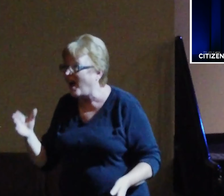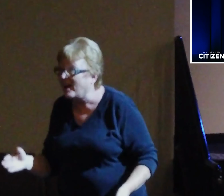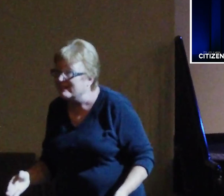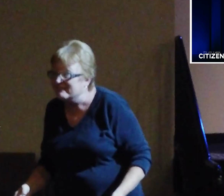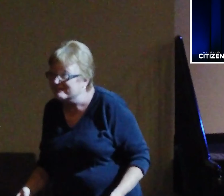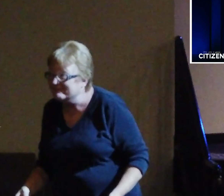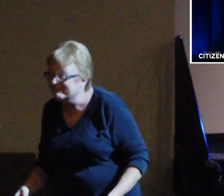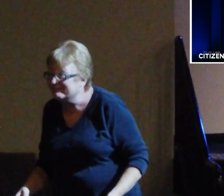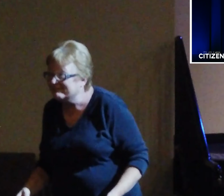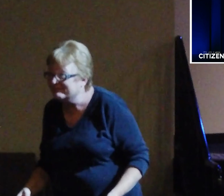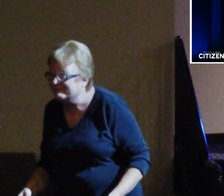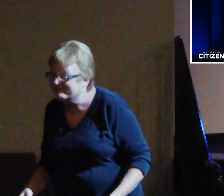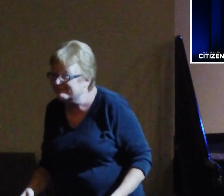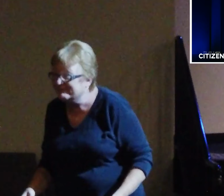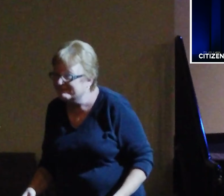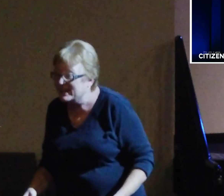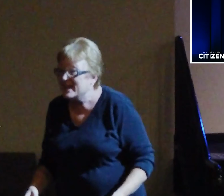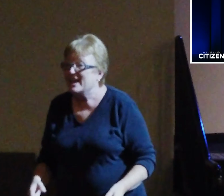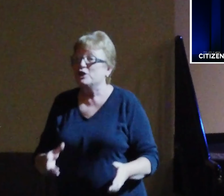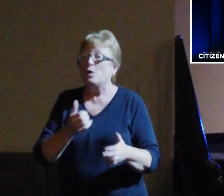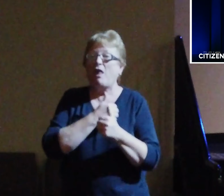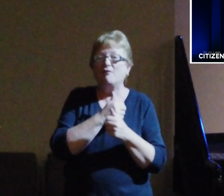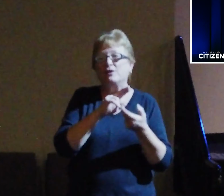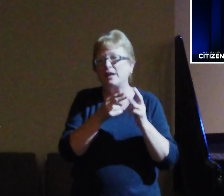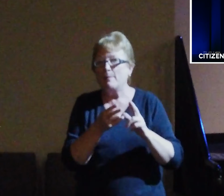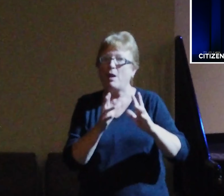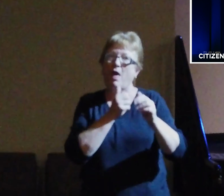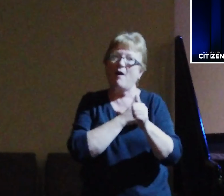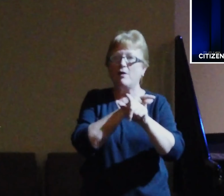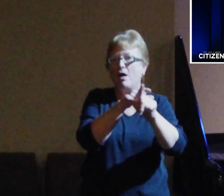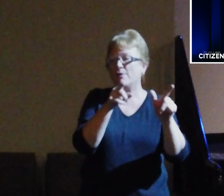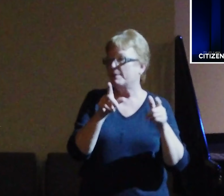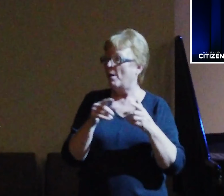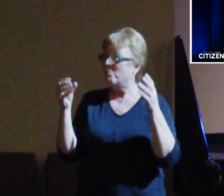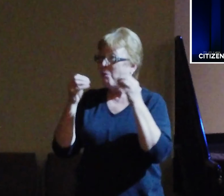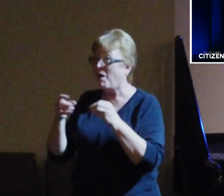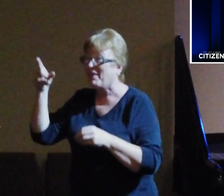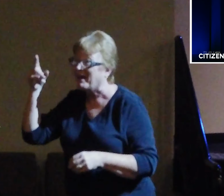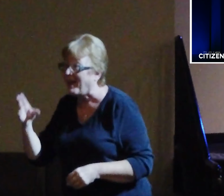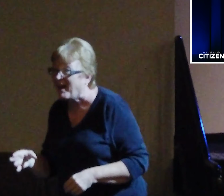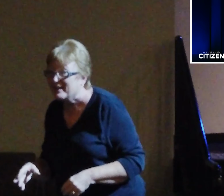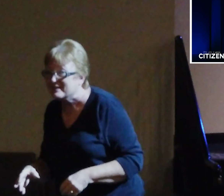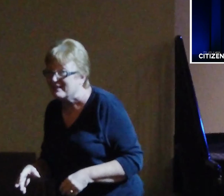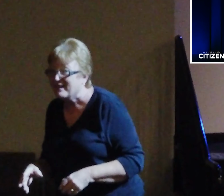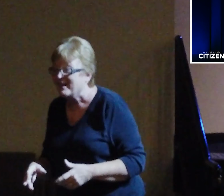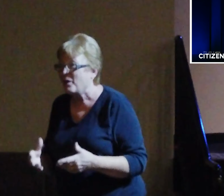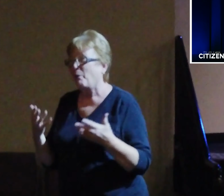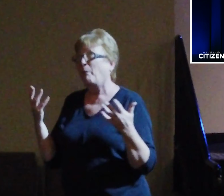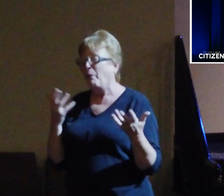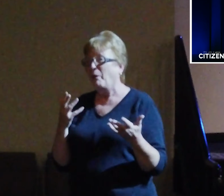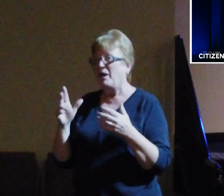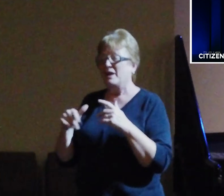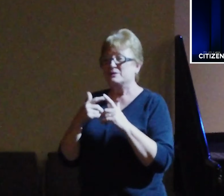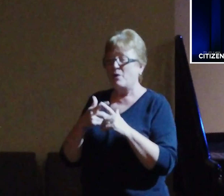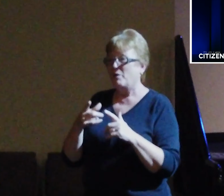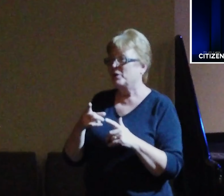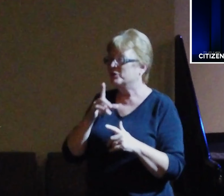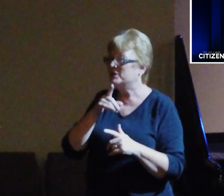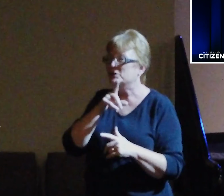would desire to suppress the church and the very gospel that calls sinners to repentance and faith in true